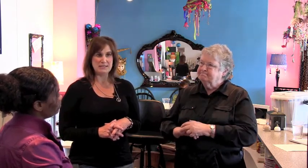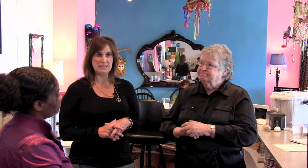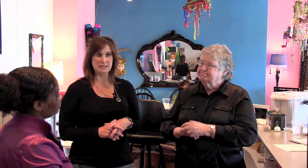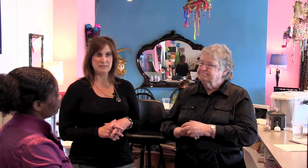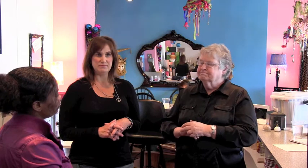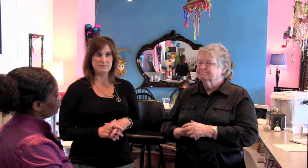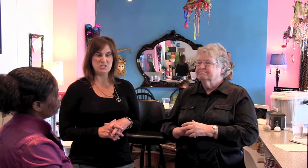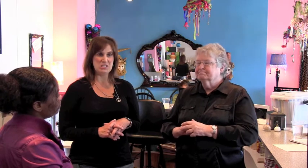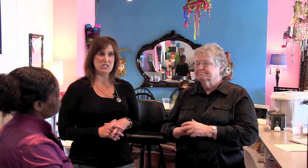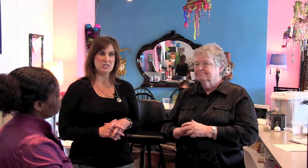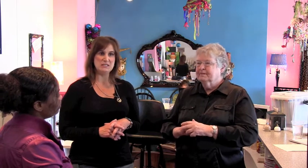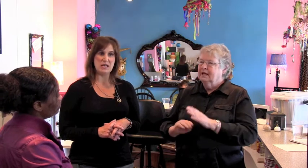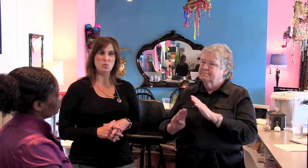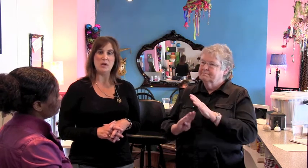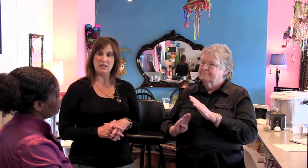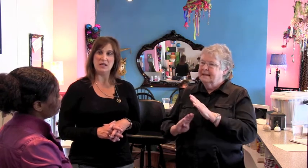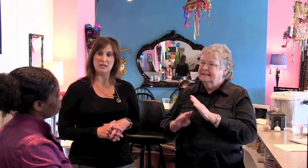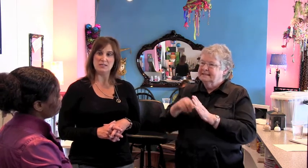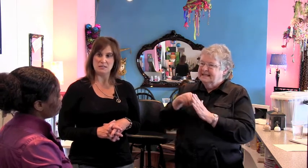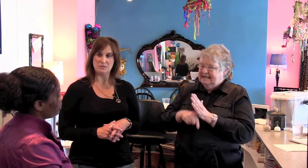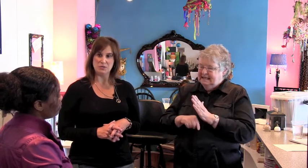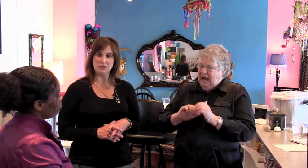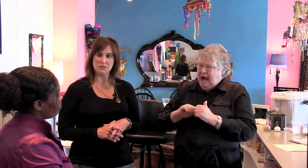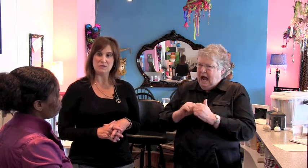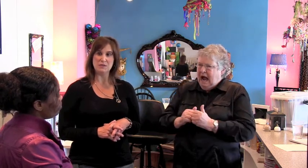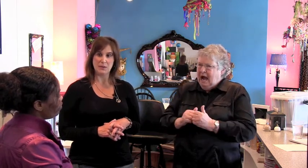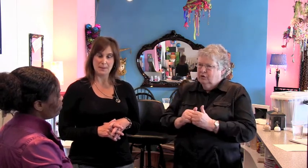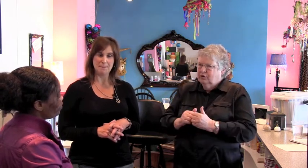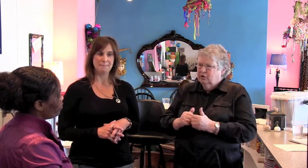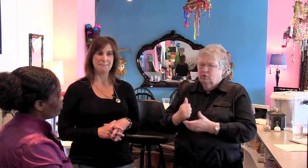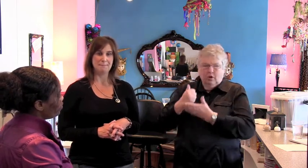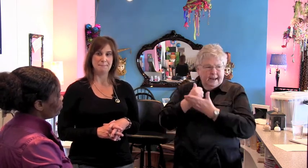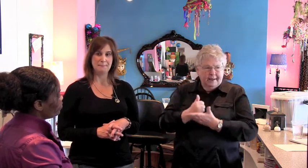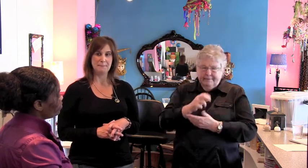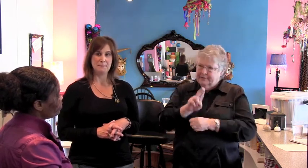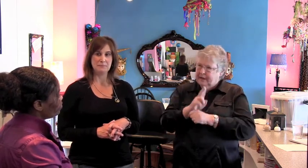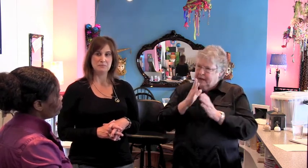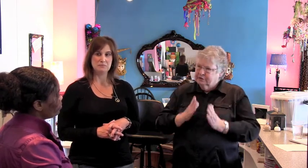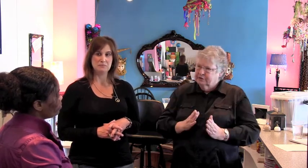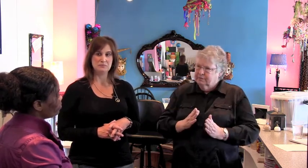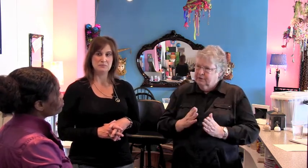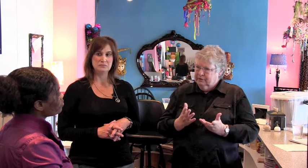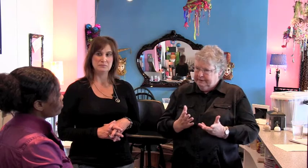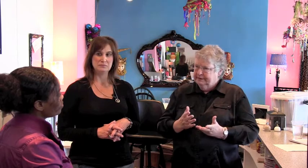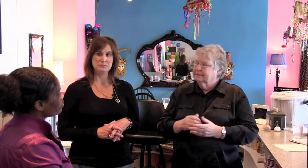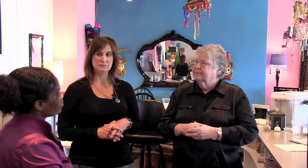kind of basic details on waiting on customers.